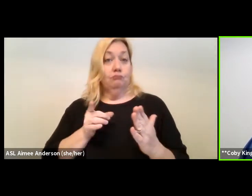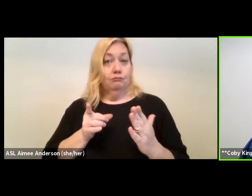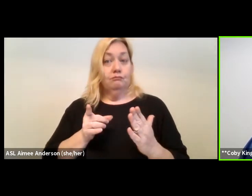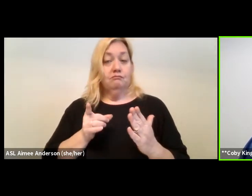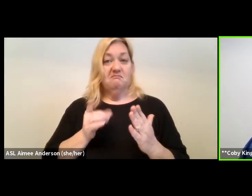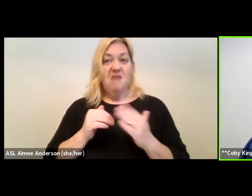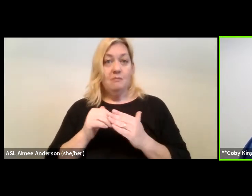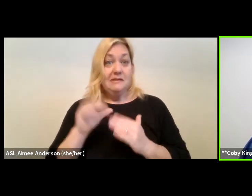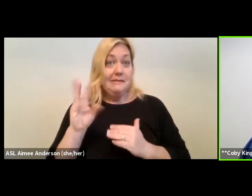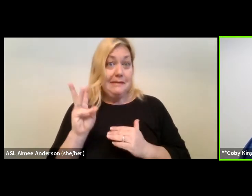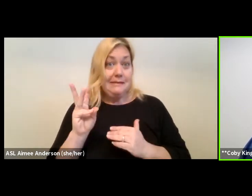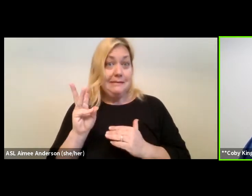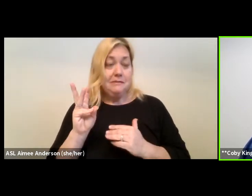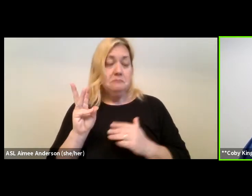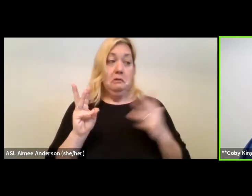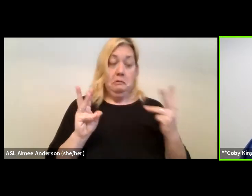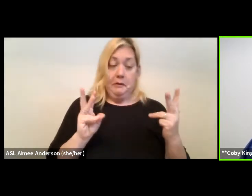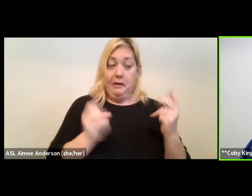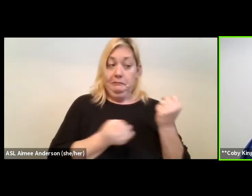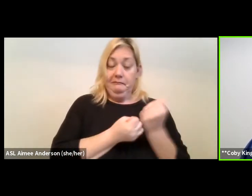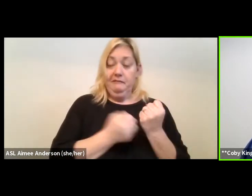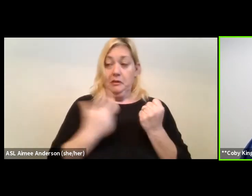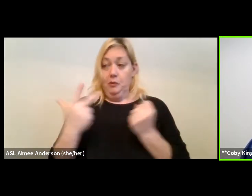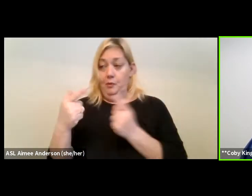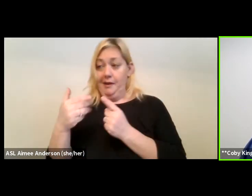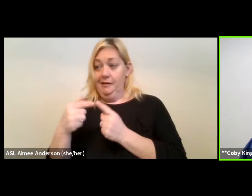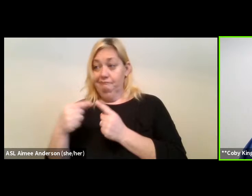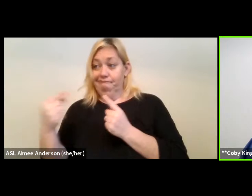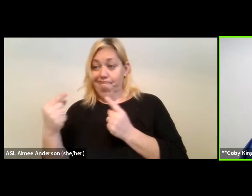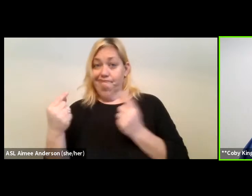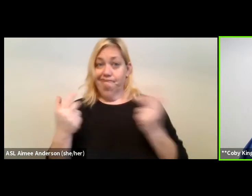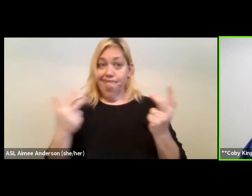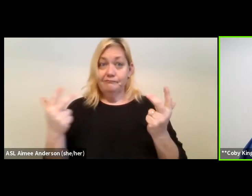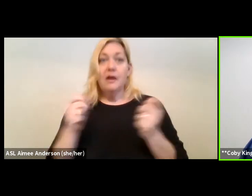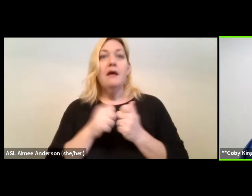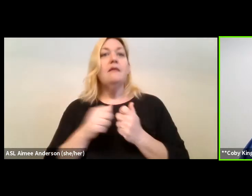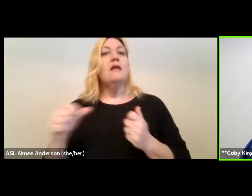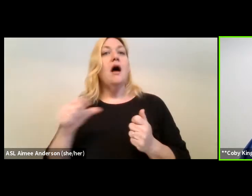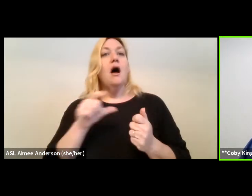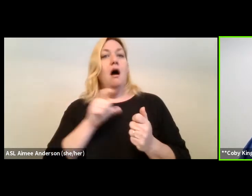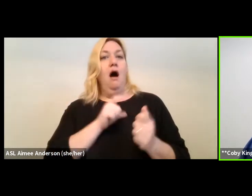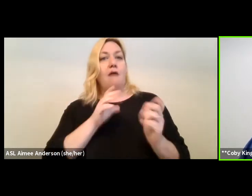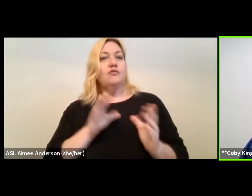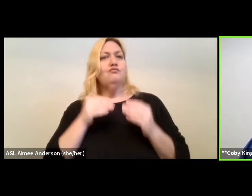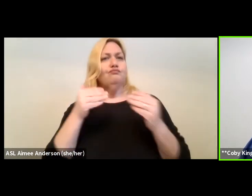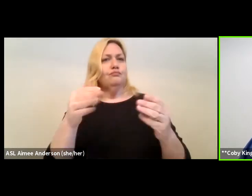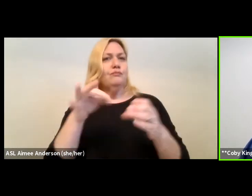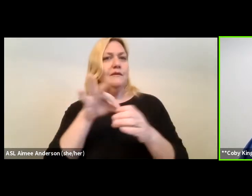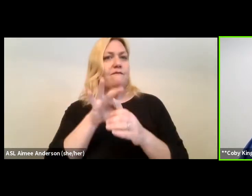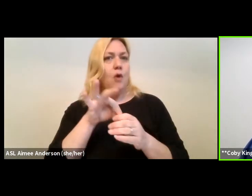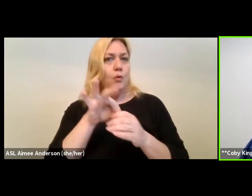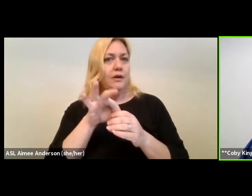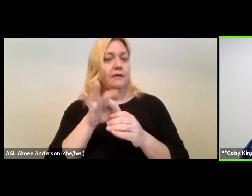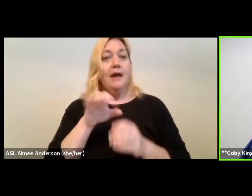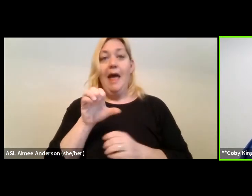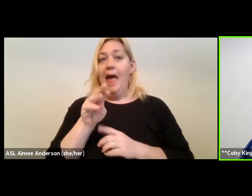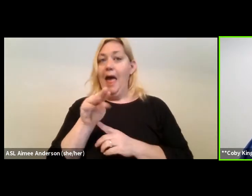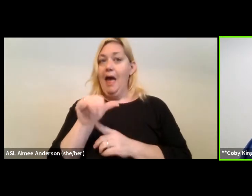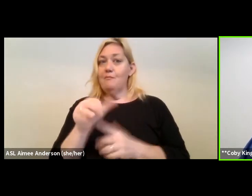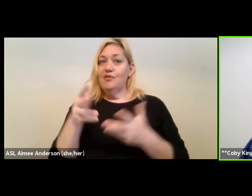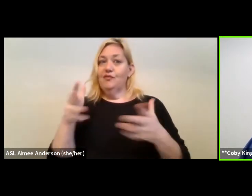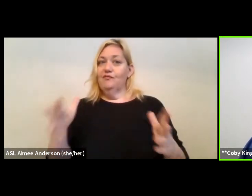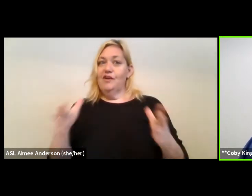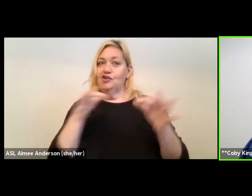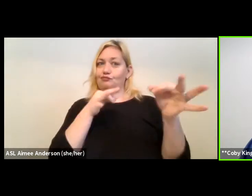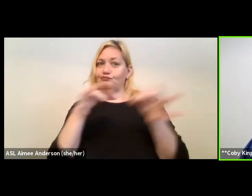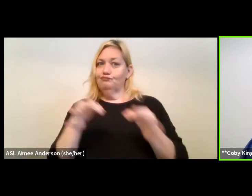6, 3 in favor and 3 against, the presiding officer will begin the voting. Emma has already covered how to vote,